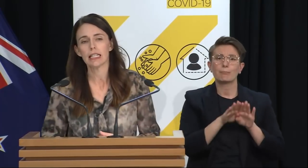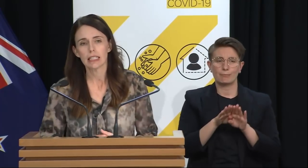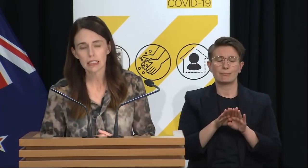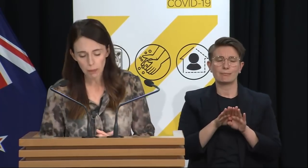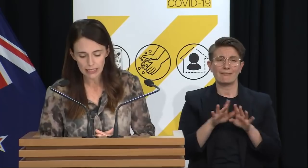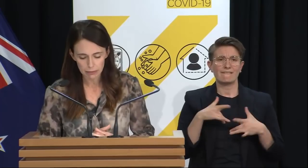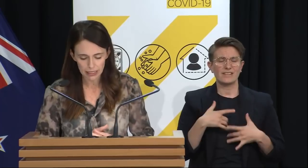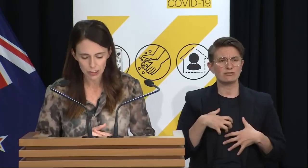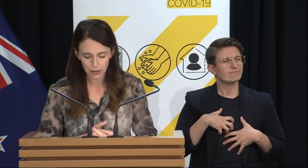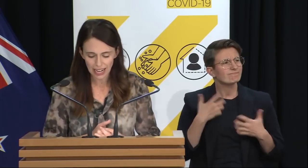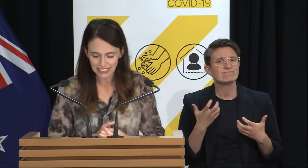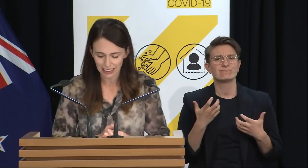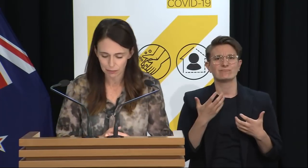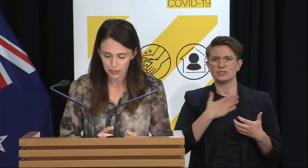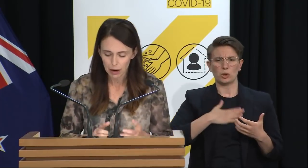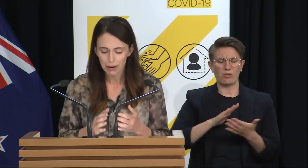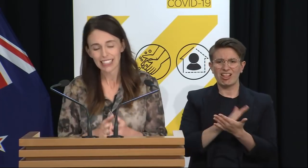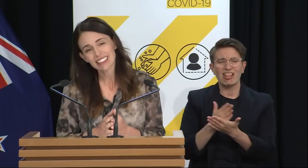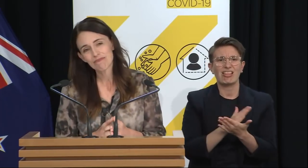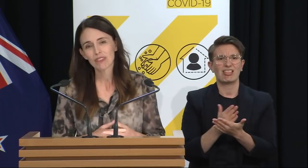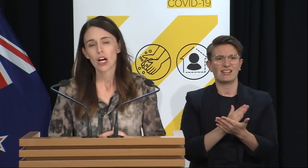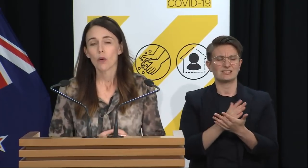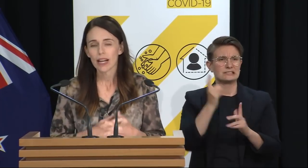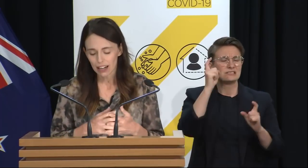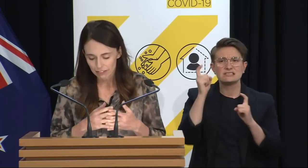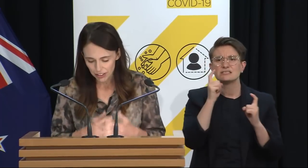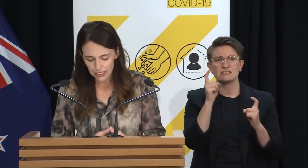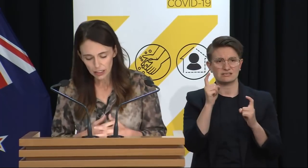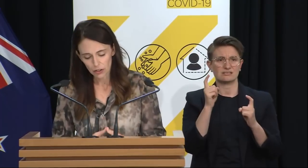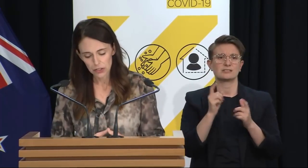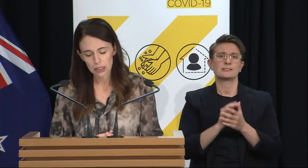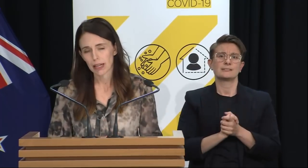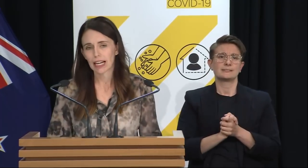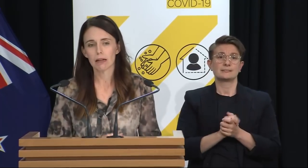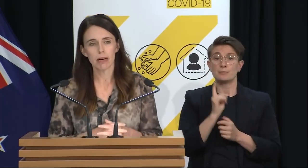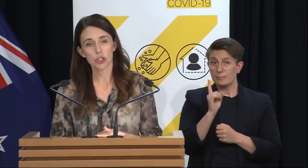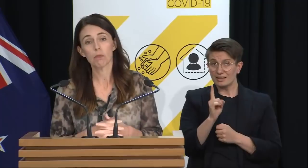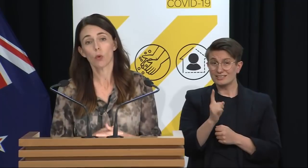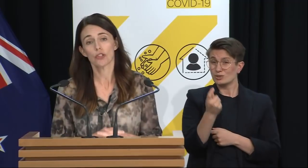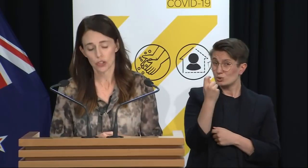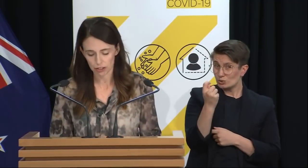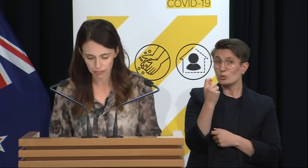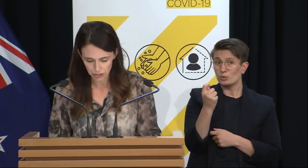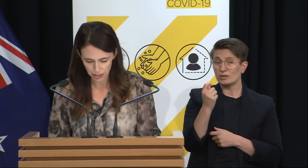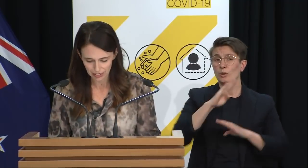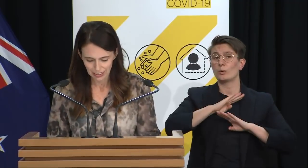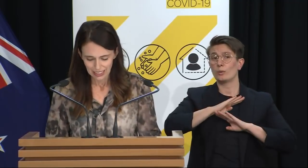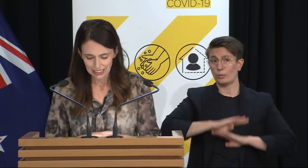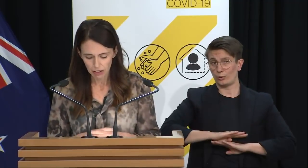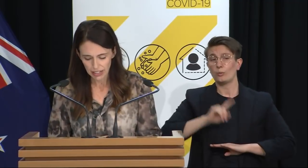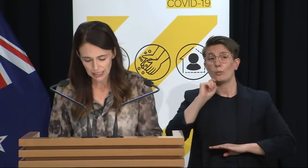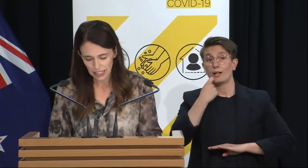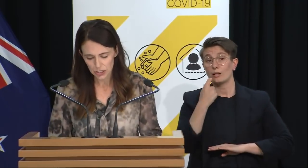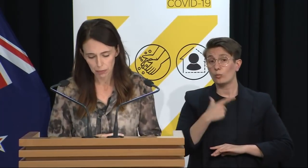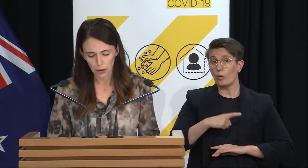uncertainty this pandemic is creating. But we are very close to being in a much more certain future